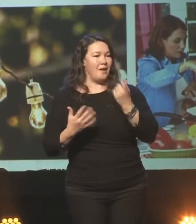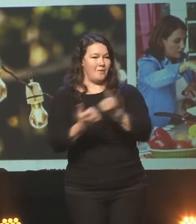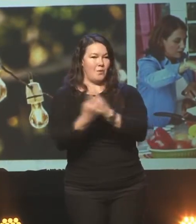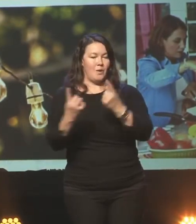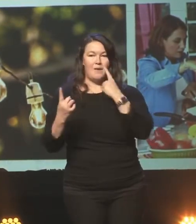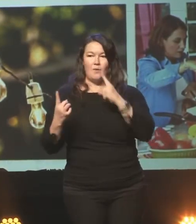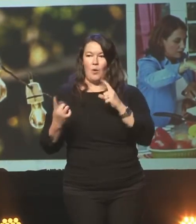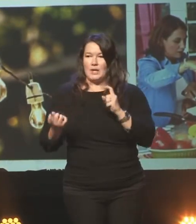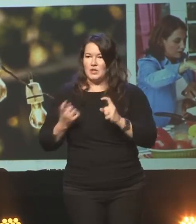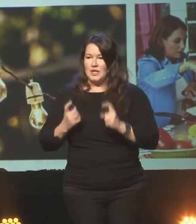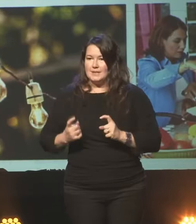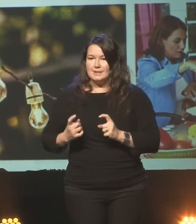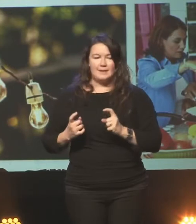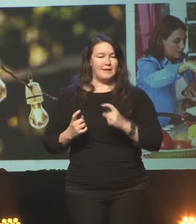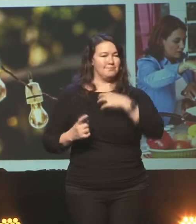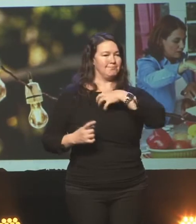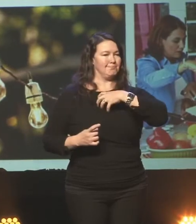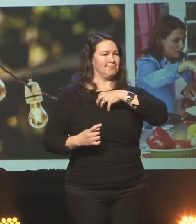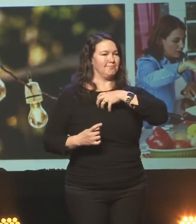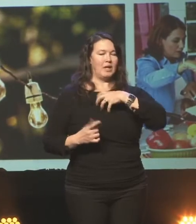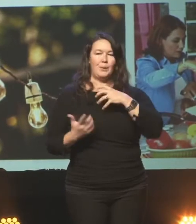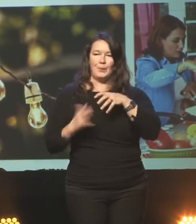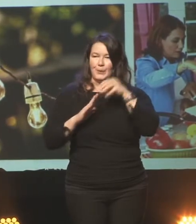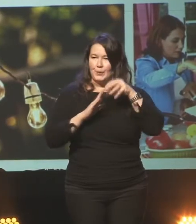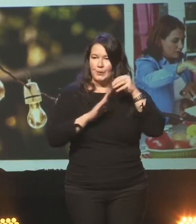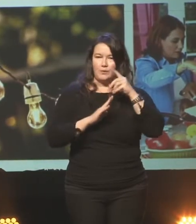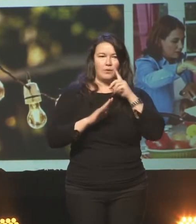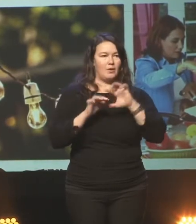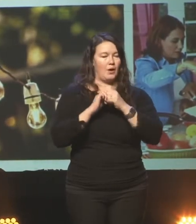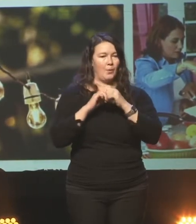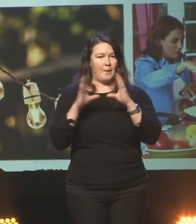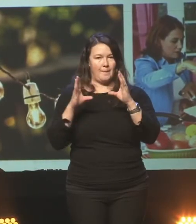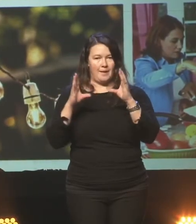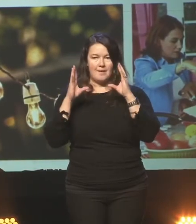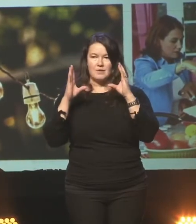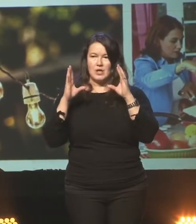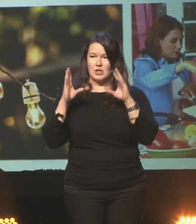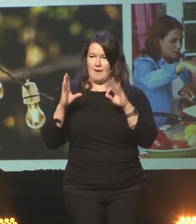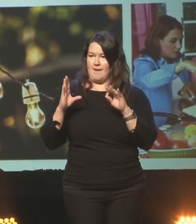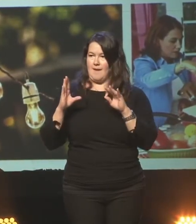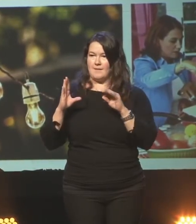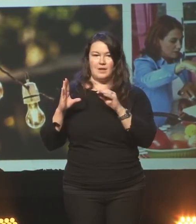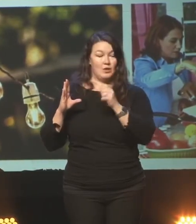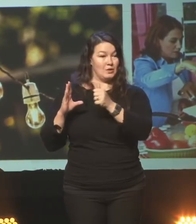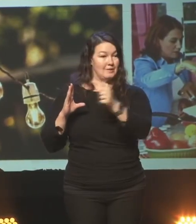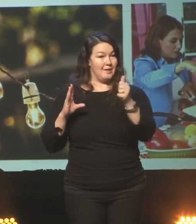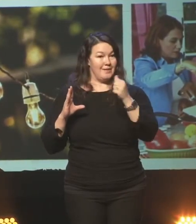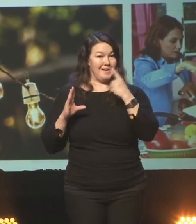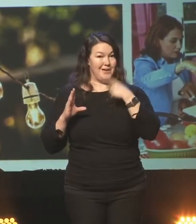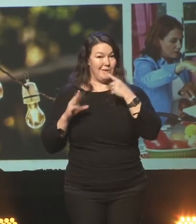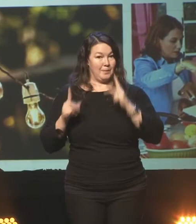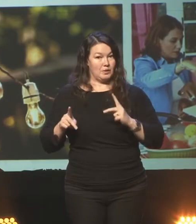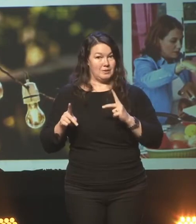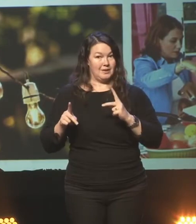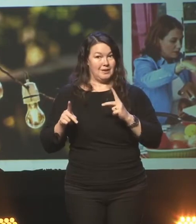for adjusting and learning to pay attention, if you are a hearing person, to me.